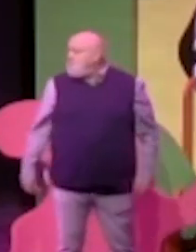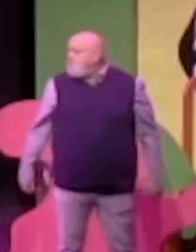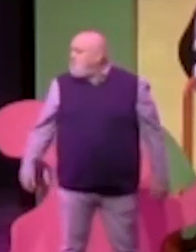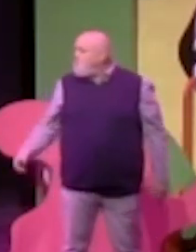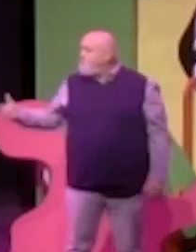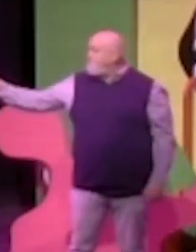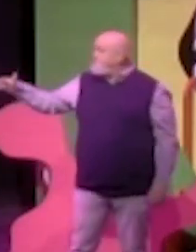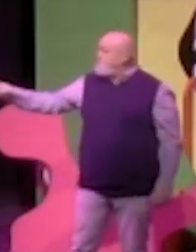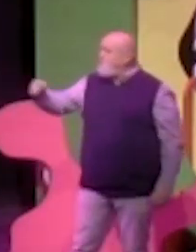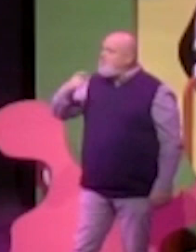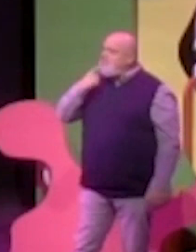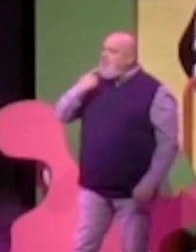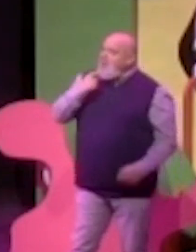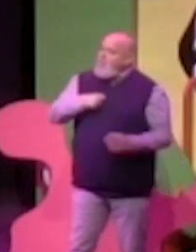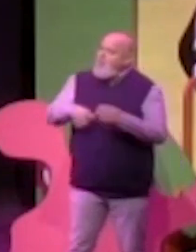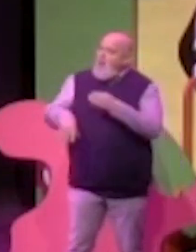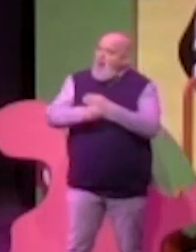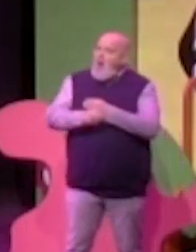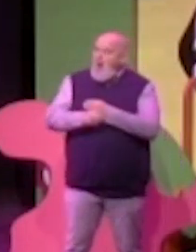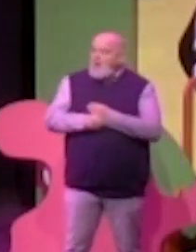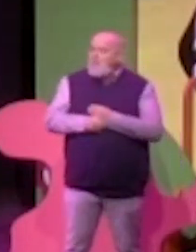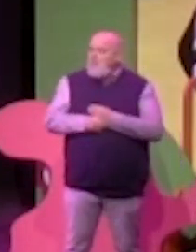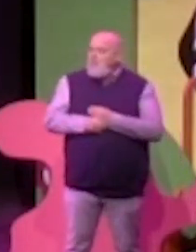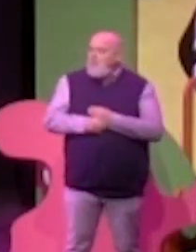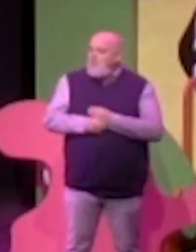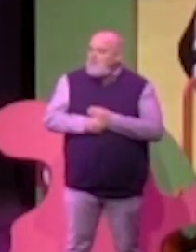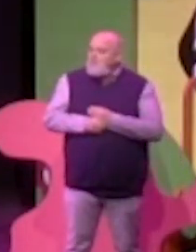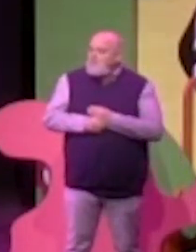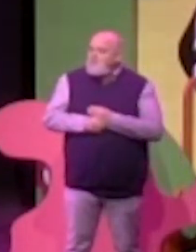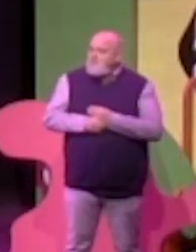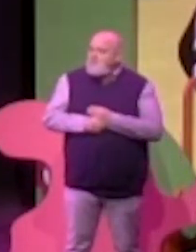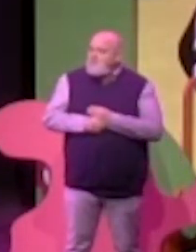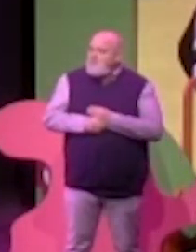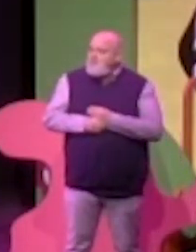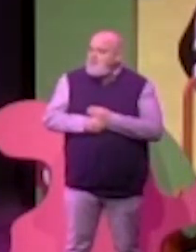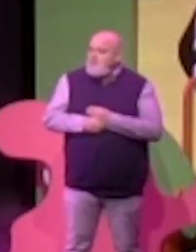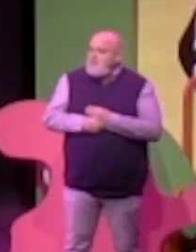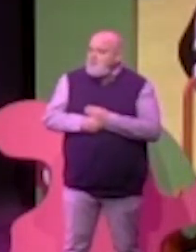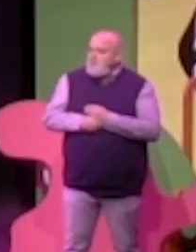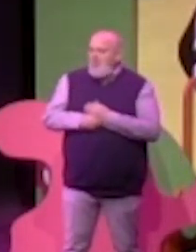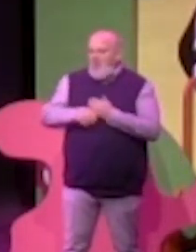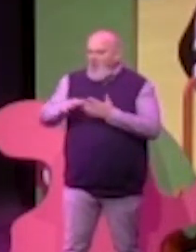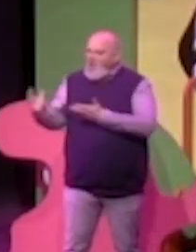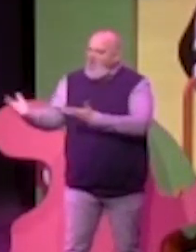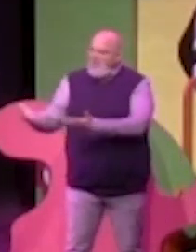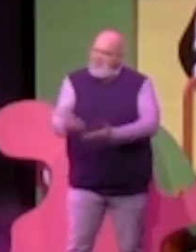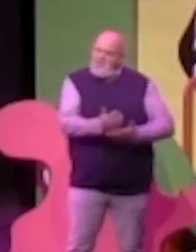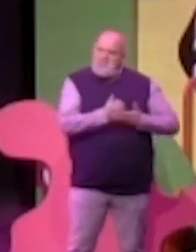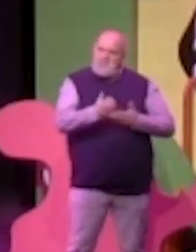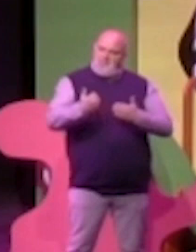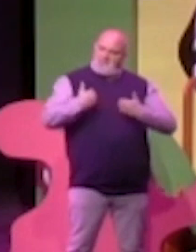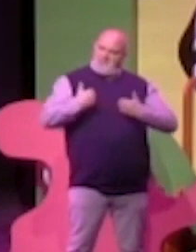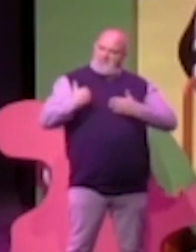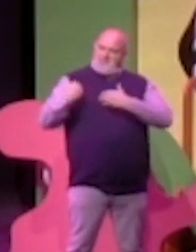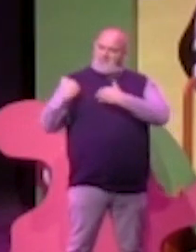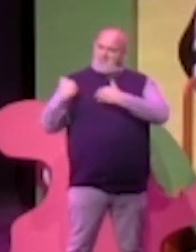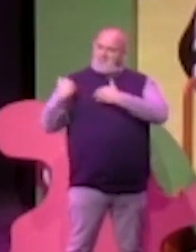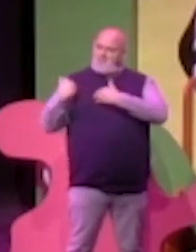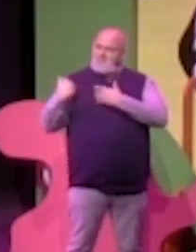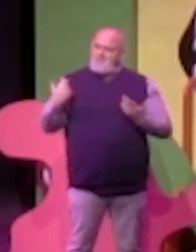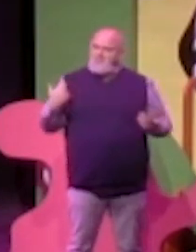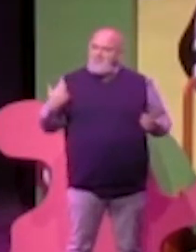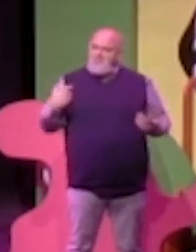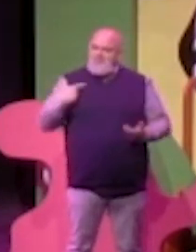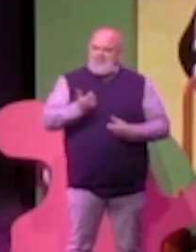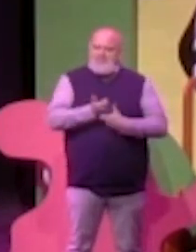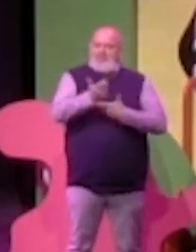And to that, I would just add that we have a collective responsibility, right, for that in order to bring about